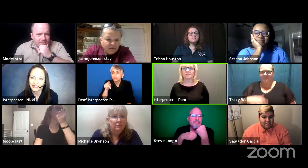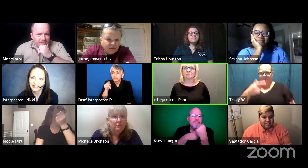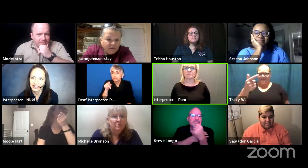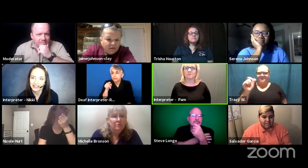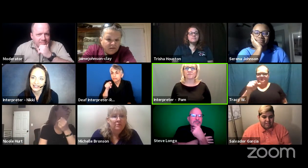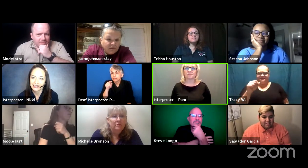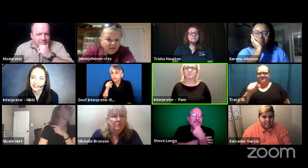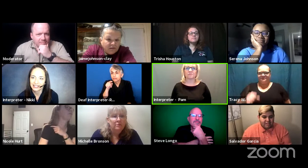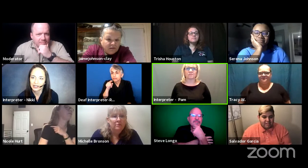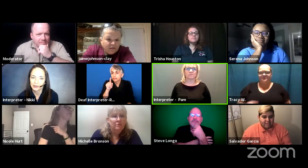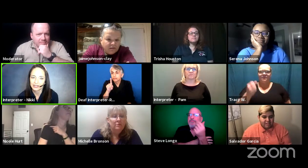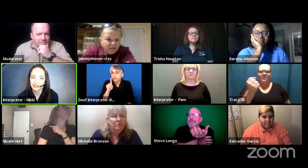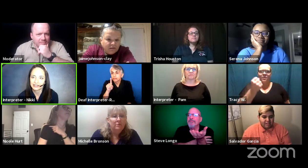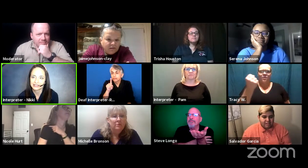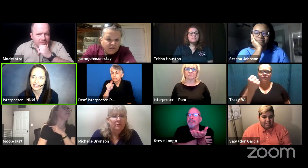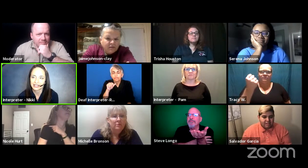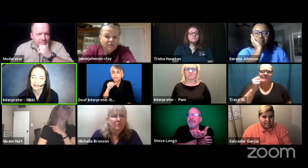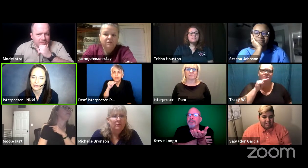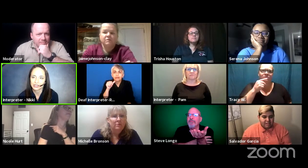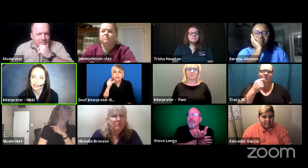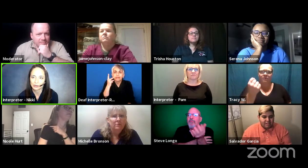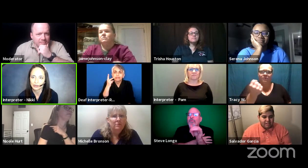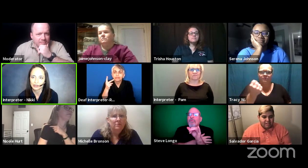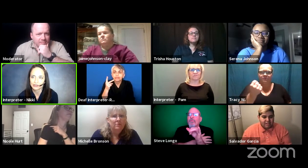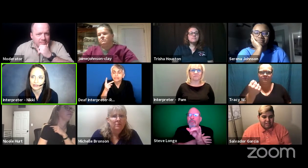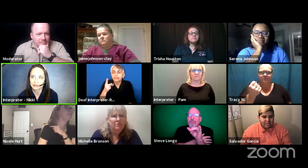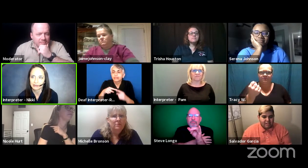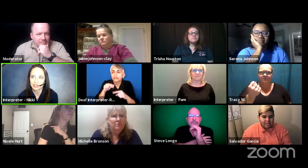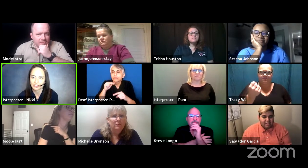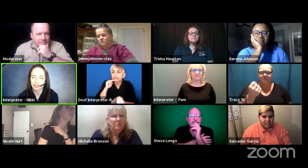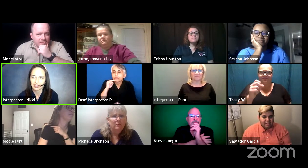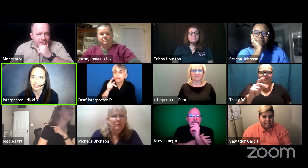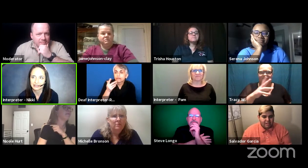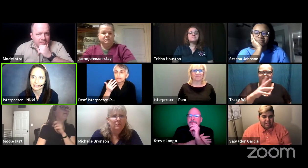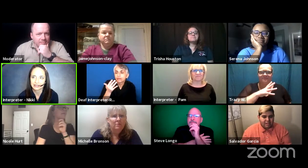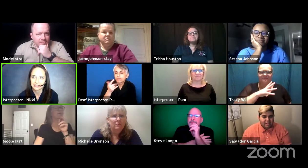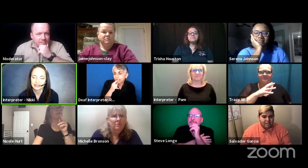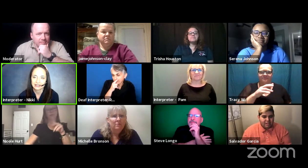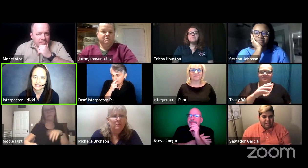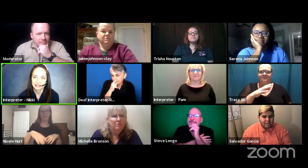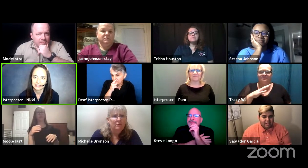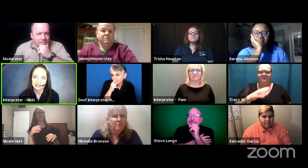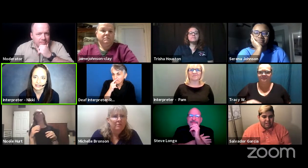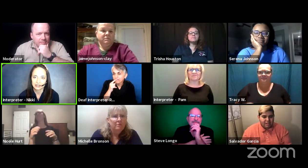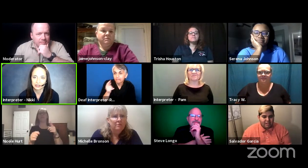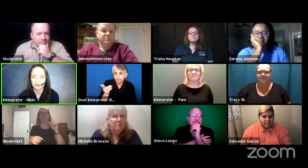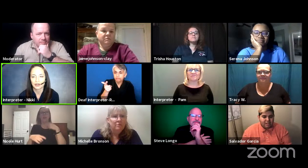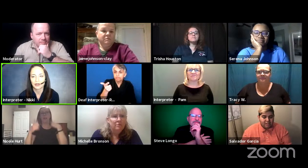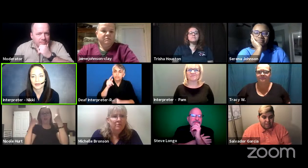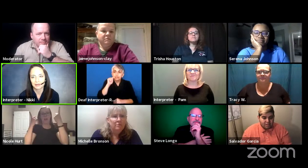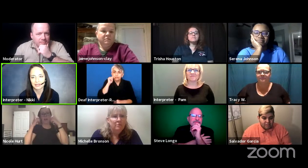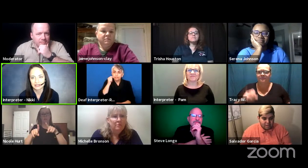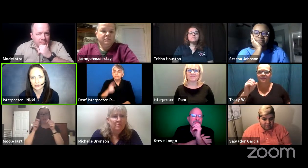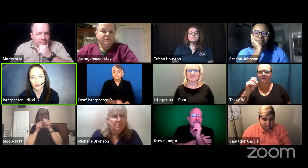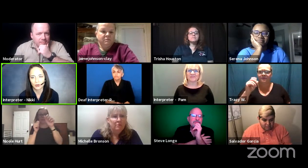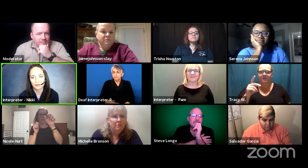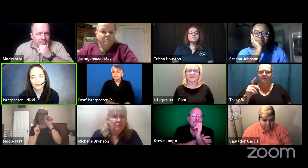Okay, hang on one second. They're switching interpreters, so let me make sure I can see the interpreter. Okay, this is Nicole.